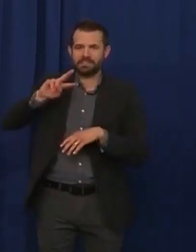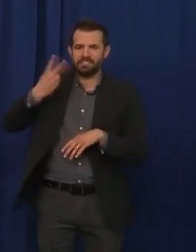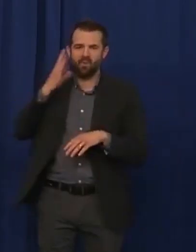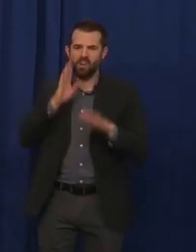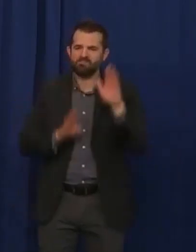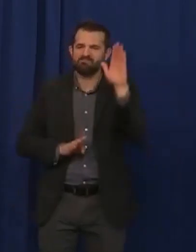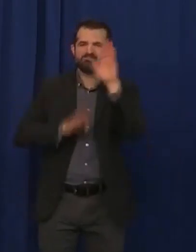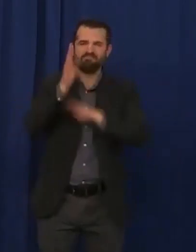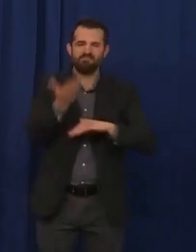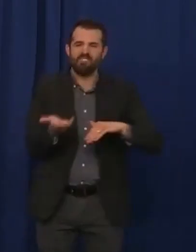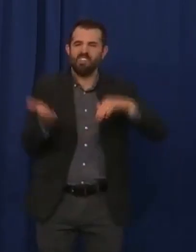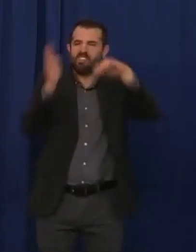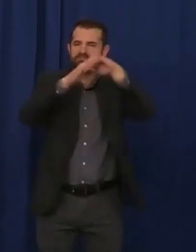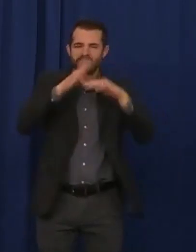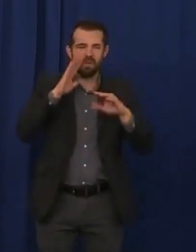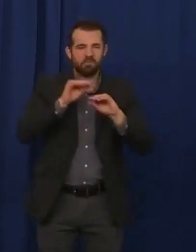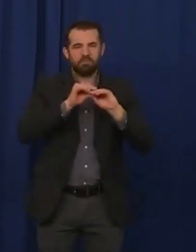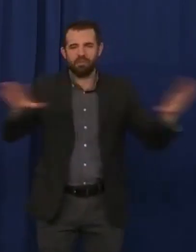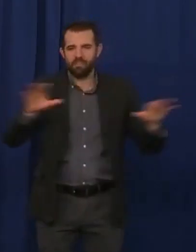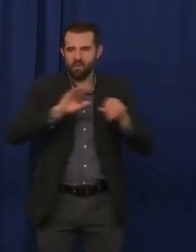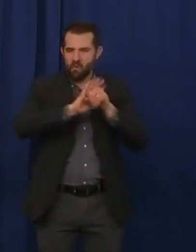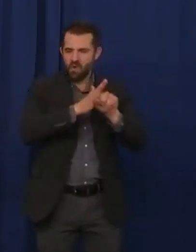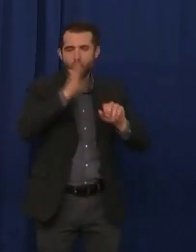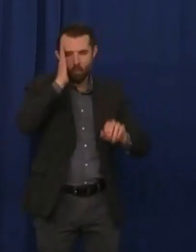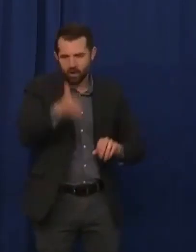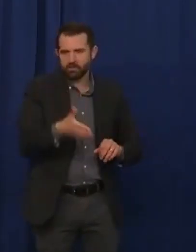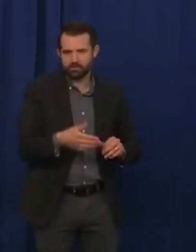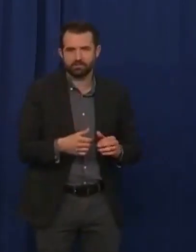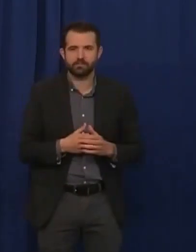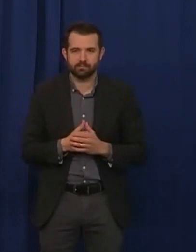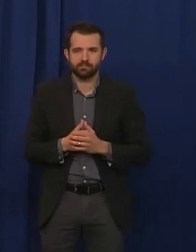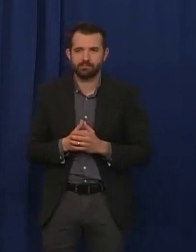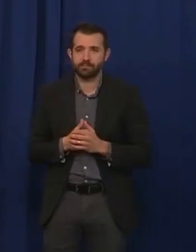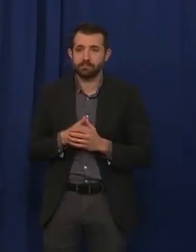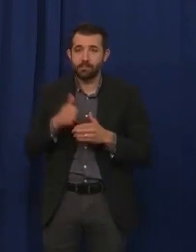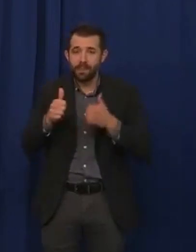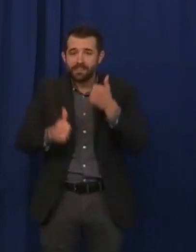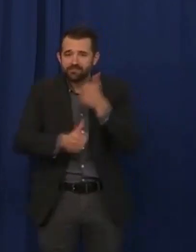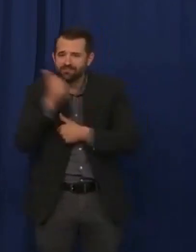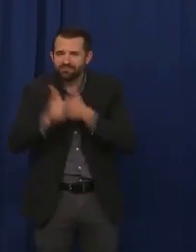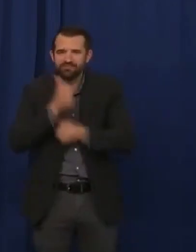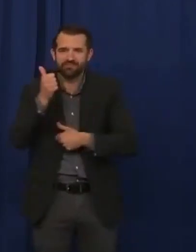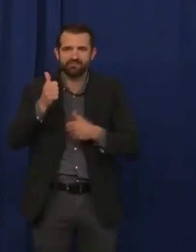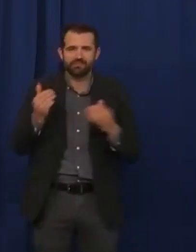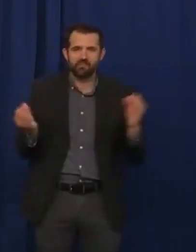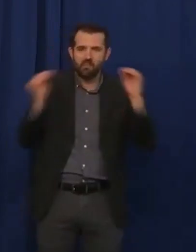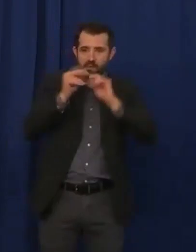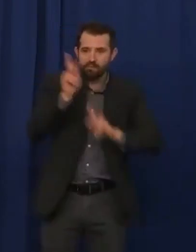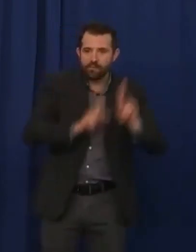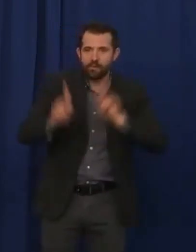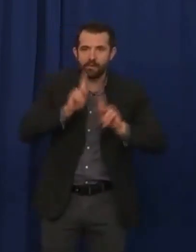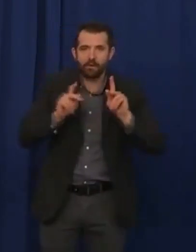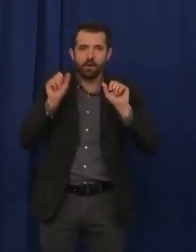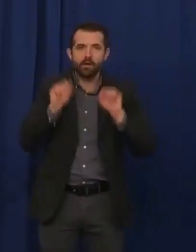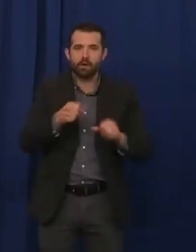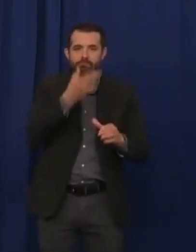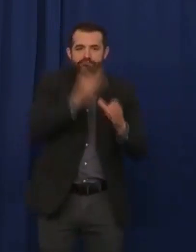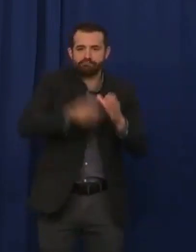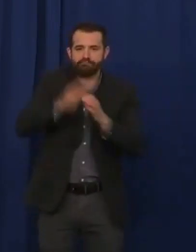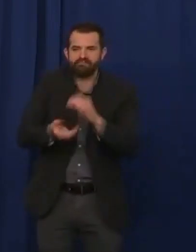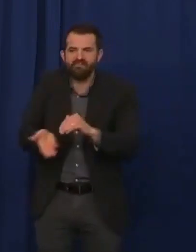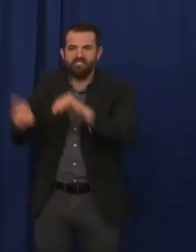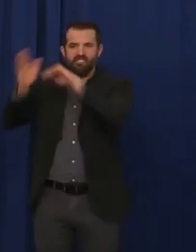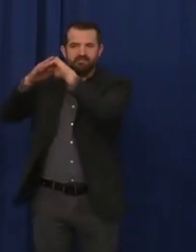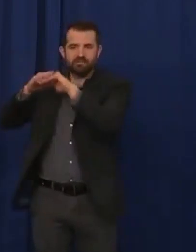in COVID-19 cases, jeopardizing the lives of many more Maine people, overwhelming our healthcare